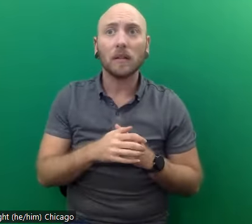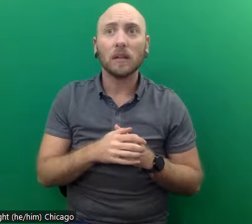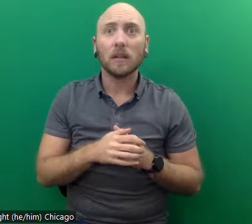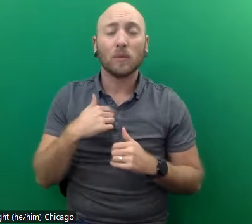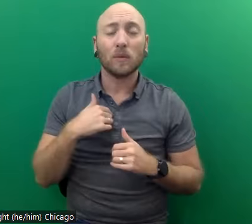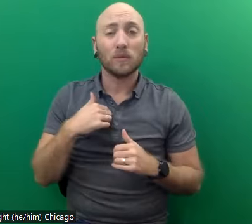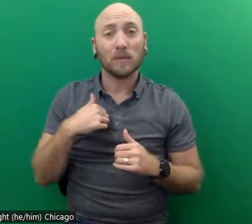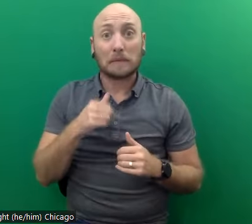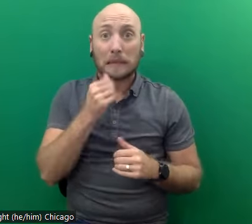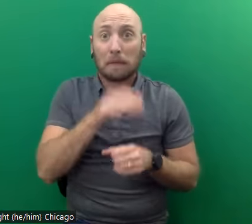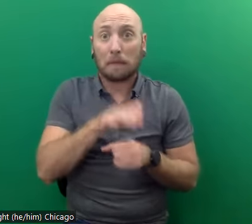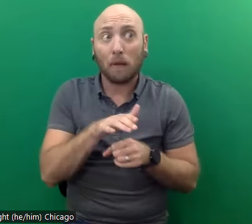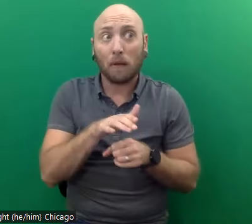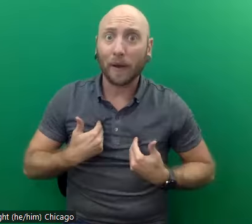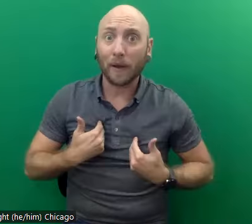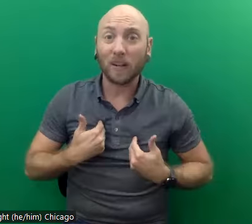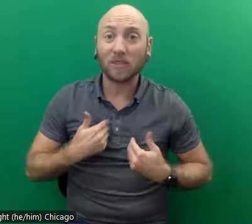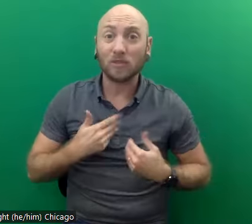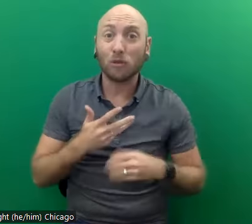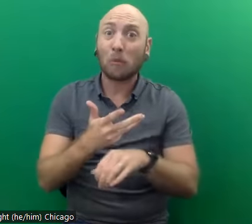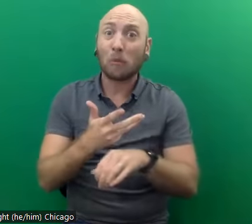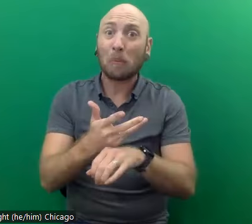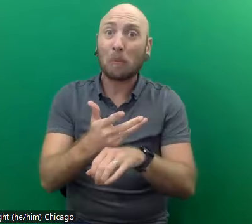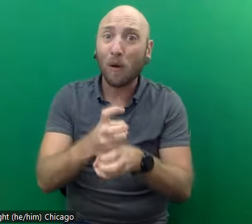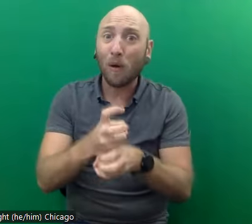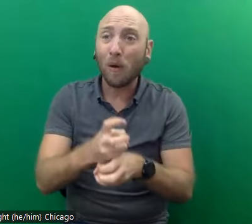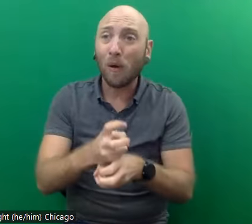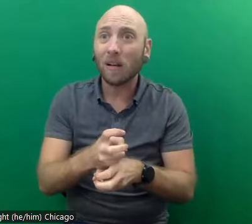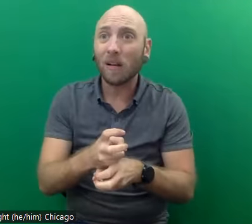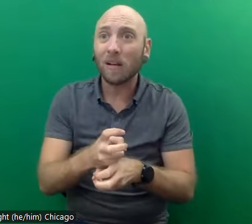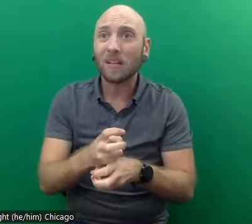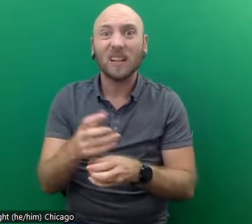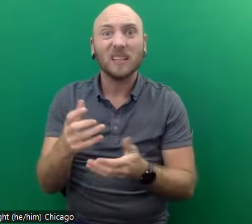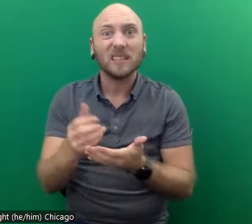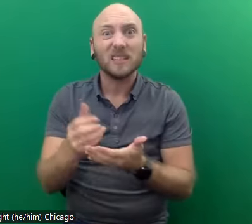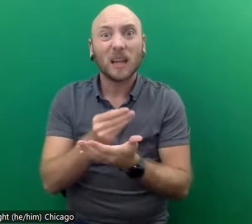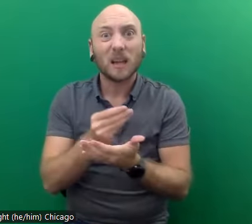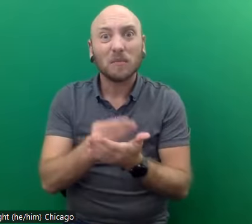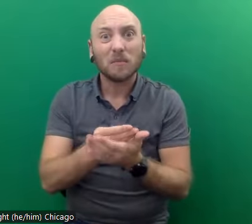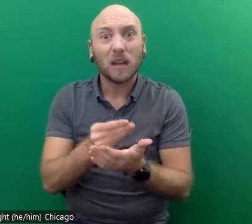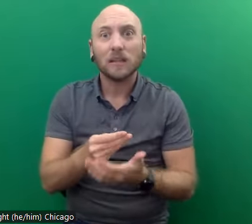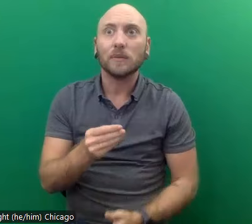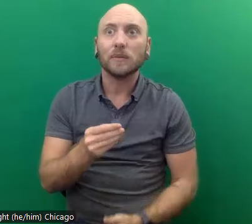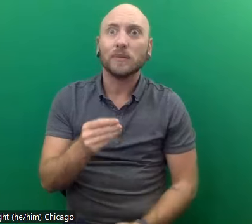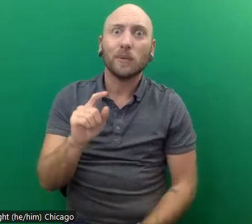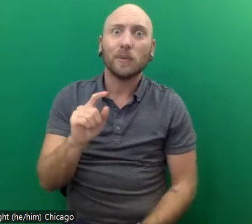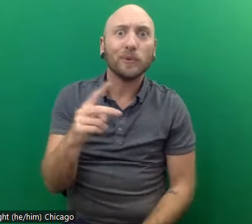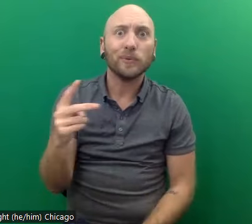know, it made it hard to scrounge up $1 or $2 just to get a couple tall boys at the liquor store when it opened up in the